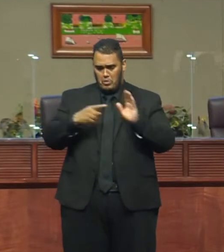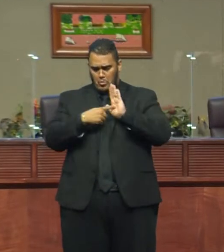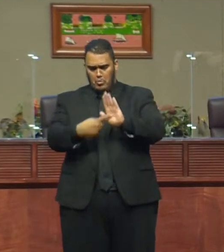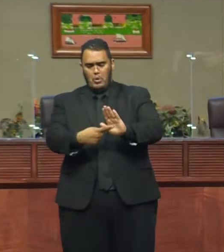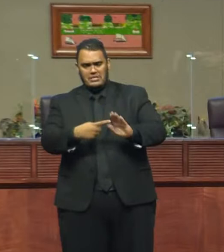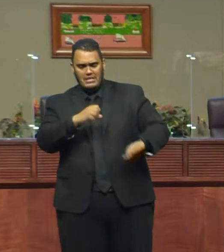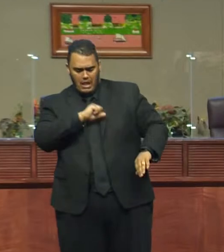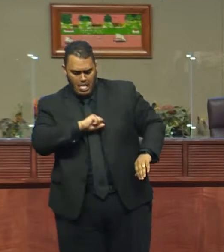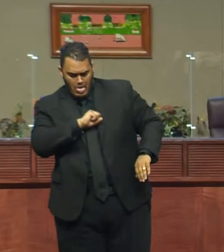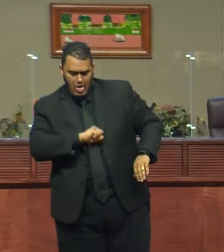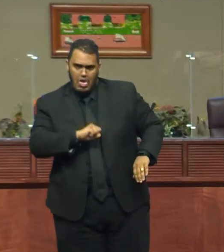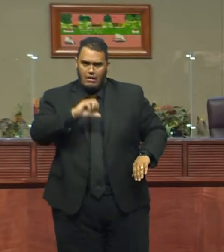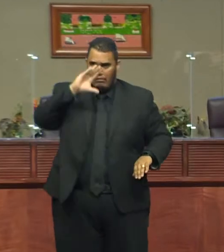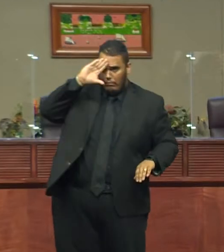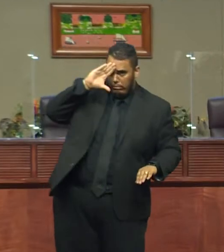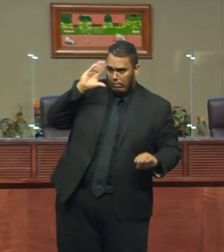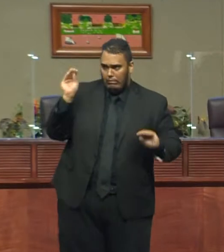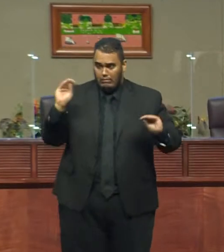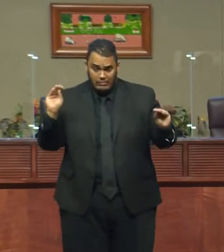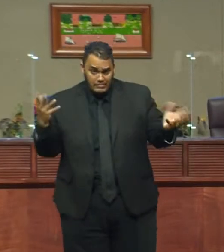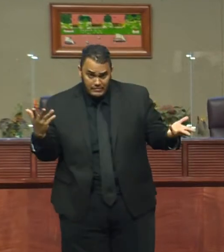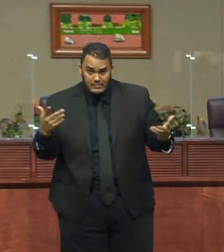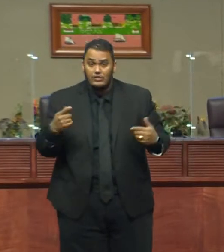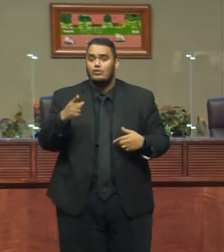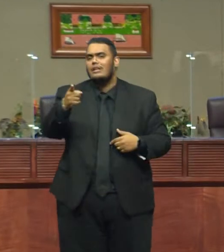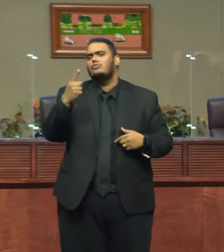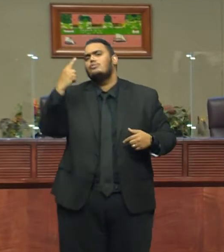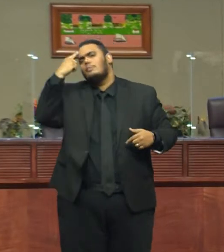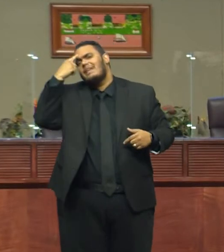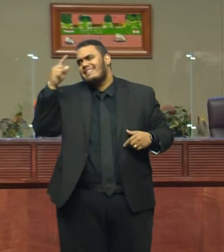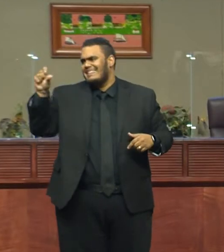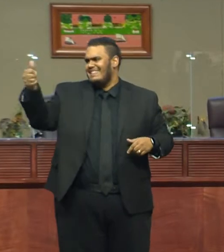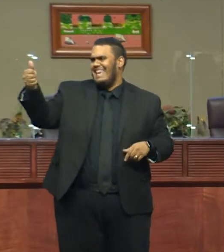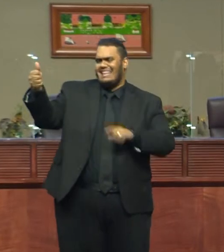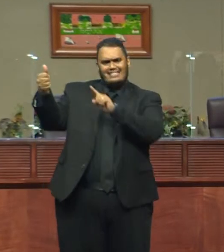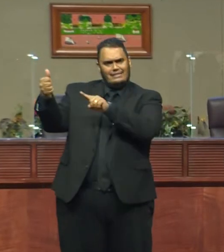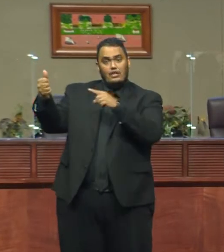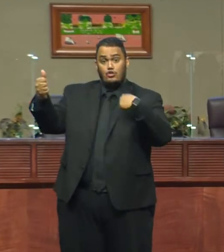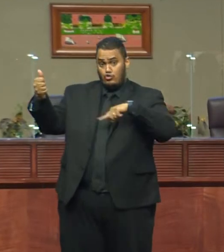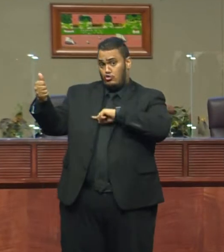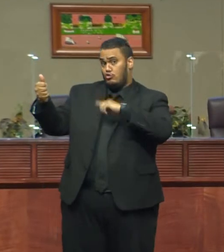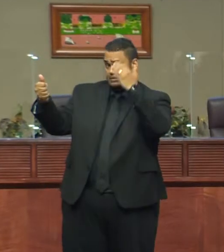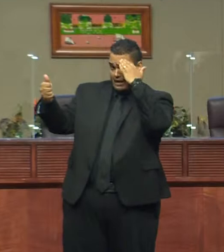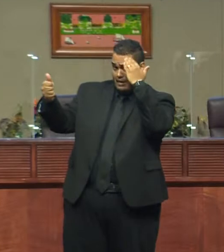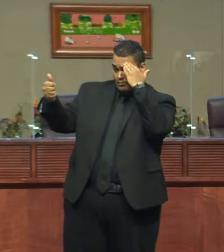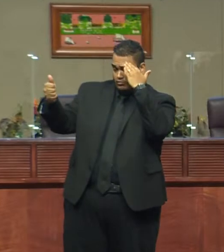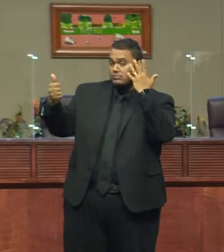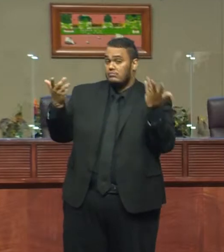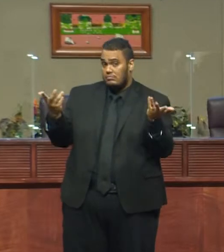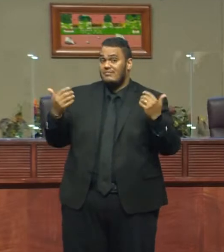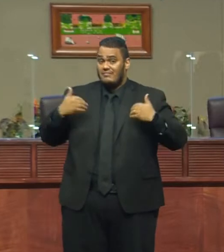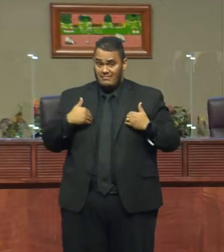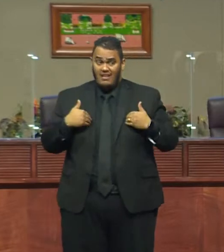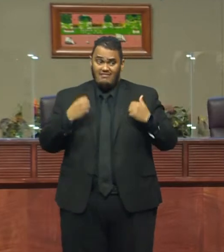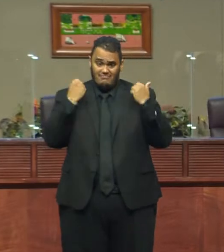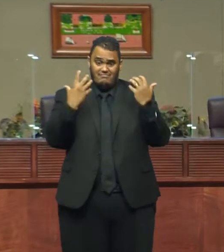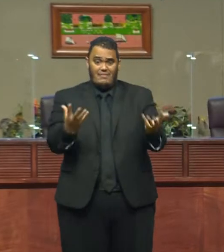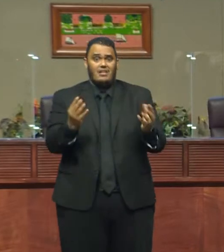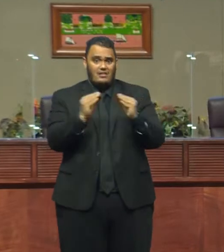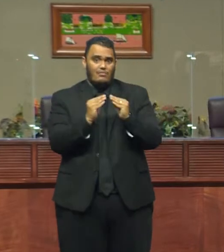la realidad. 10 que sepamos, hay muchos más. So the answer in English